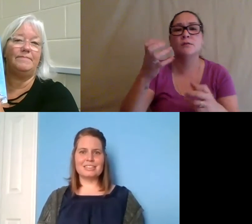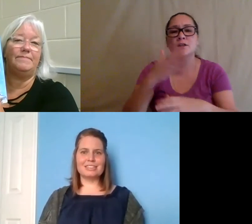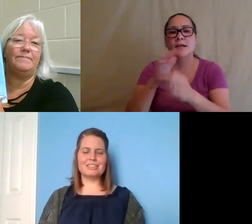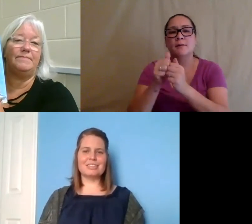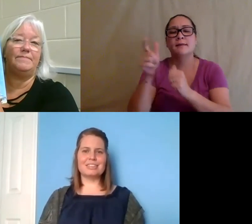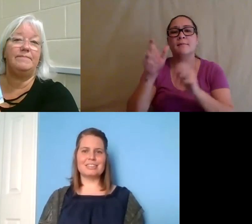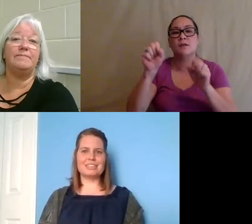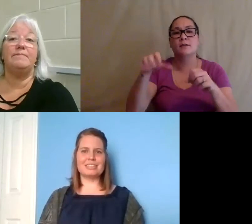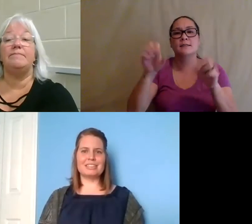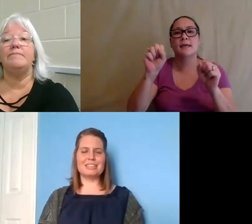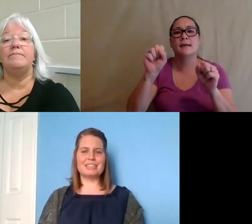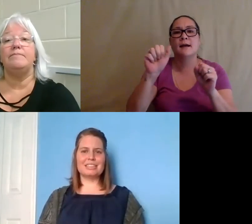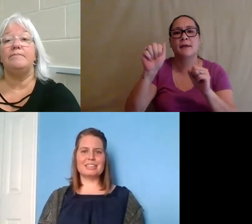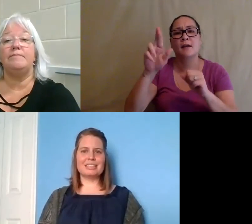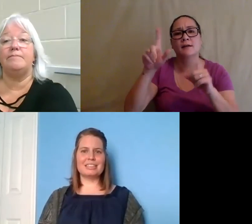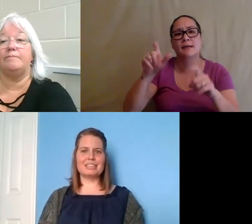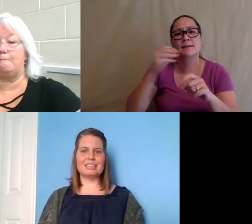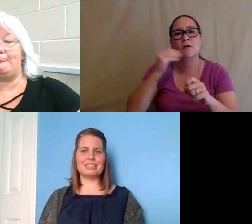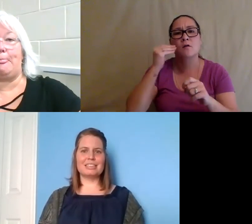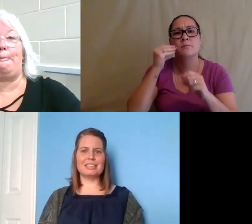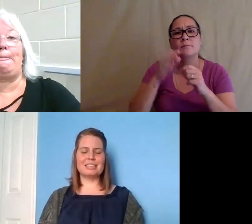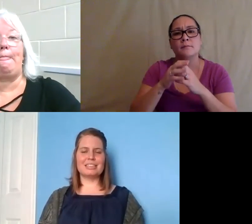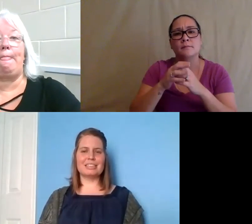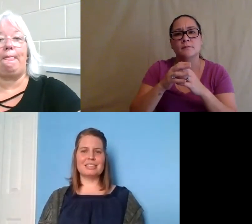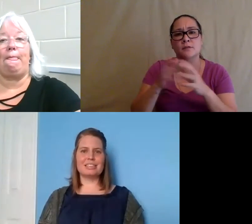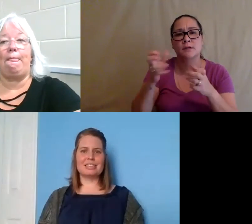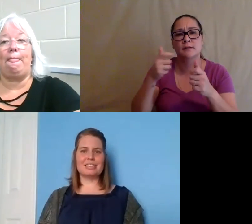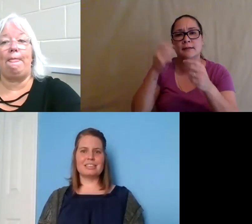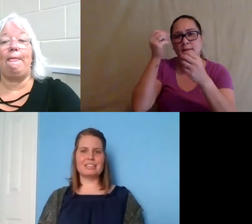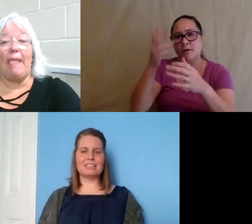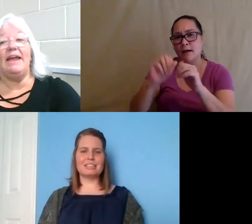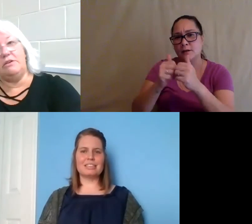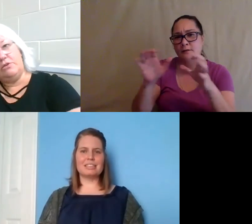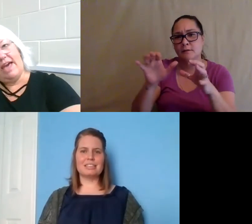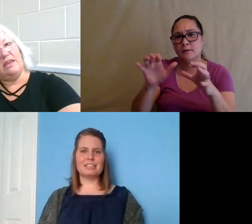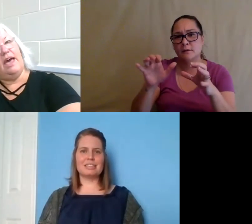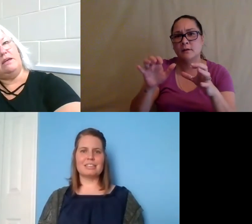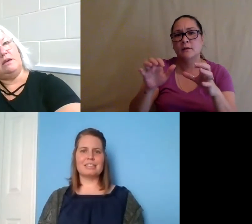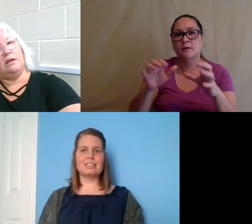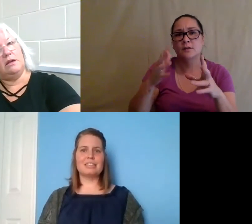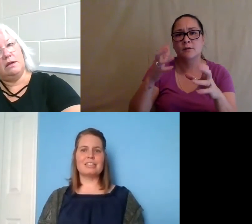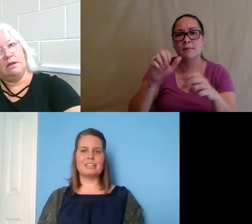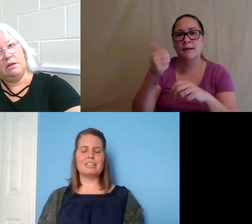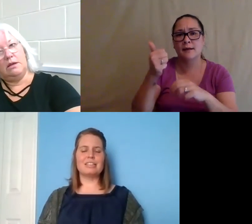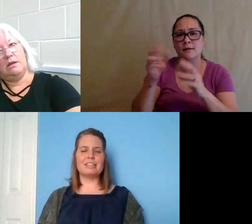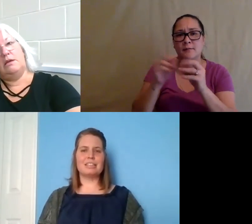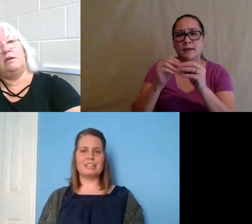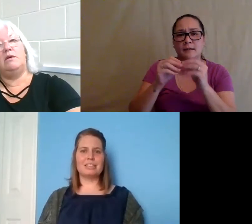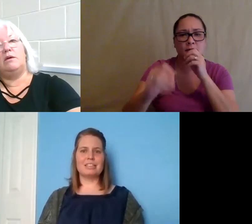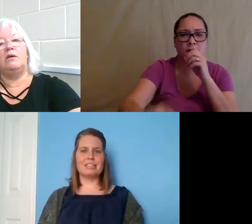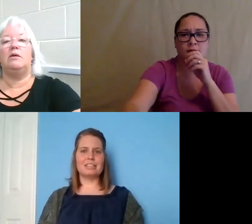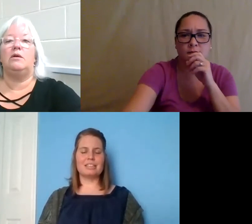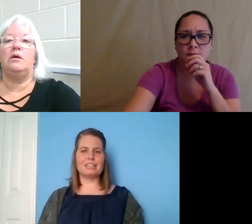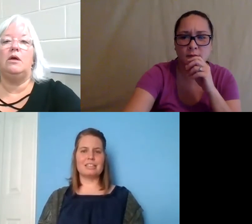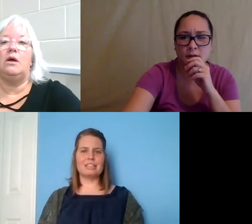Do you want to share with them that you can take AR tests at home? Do you want to let them know? I can do that, yeah. Do you want to make another